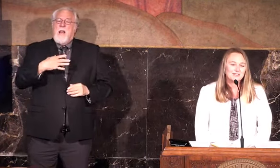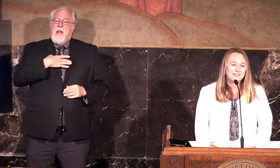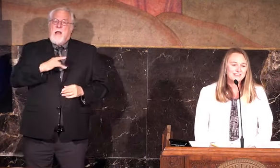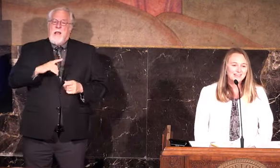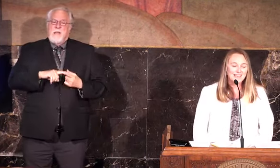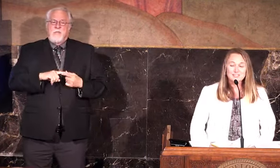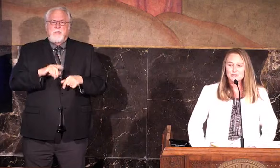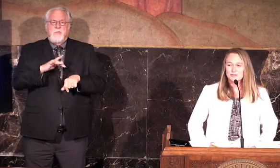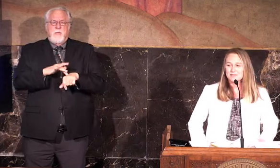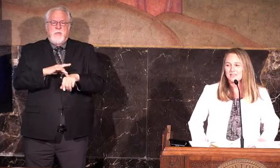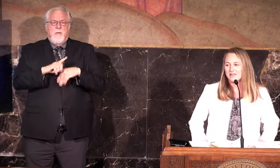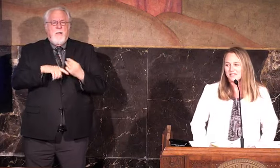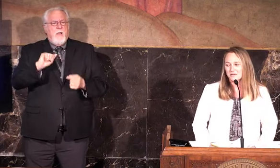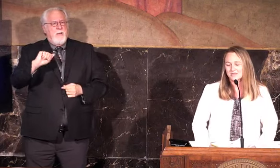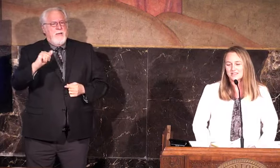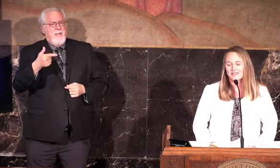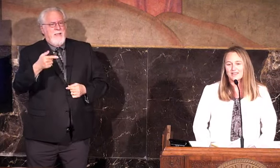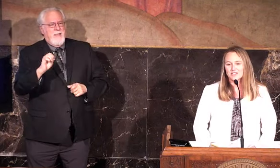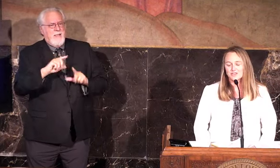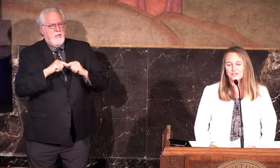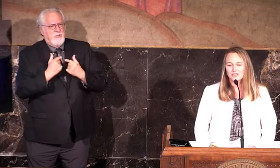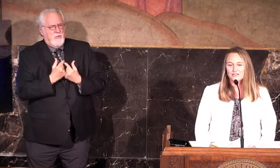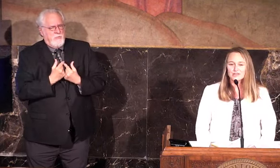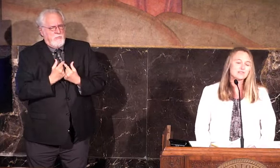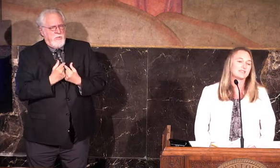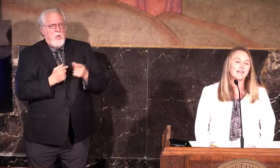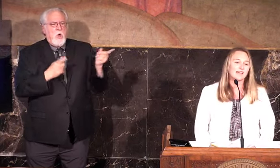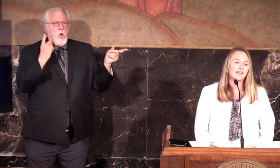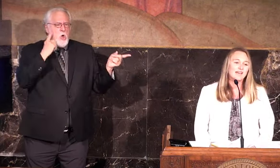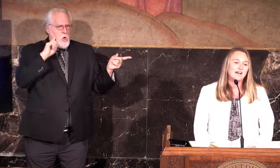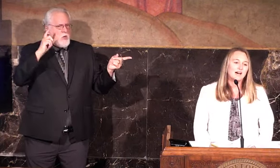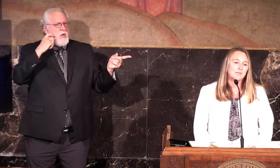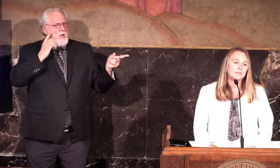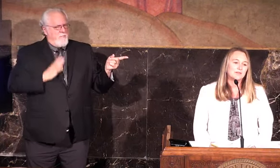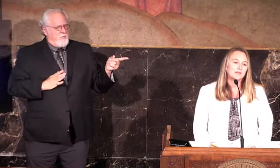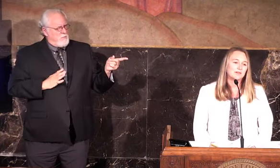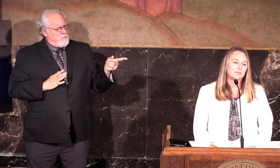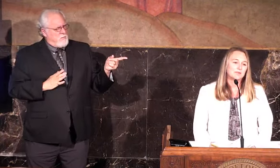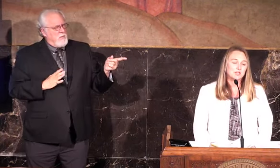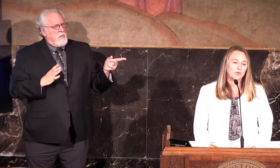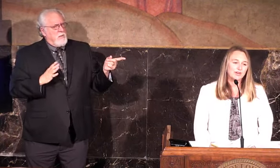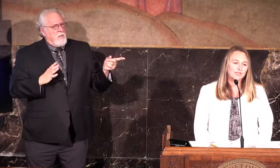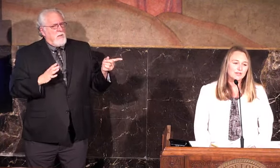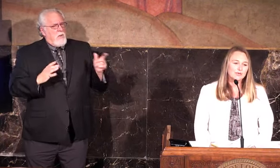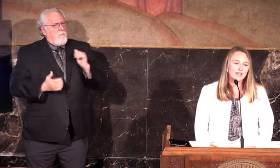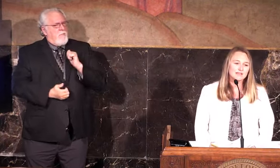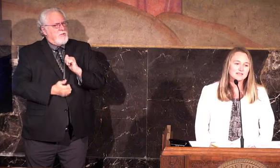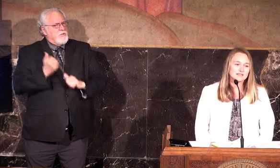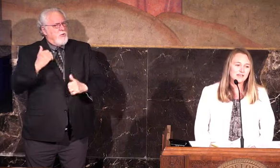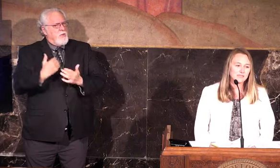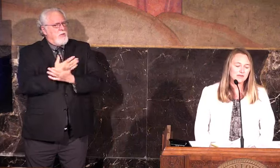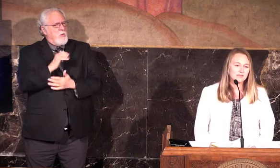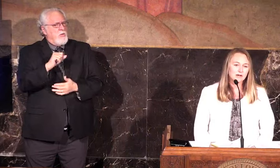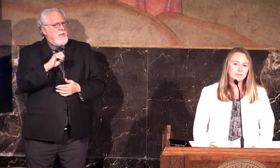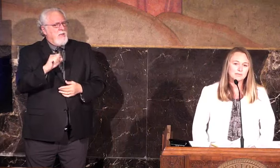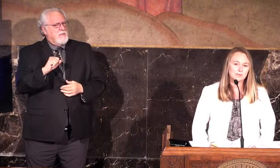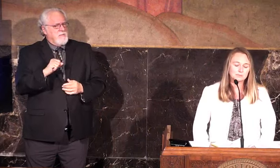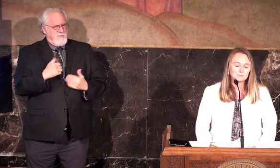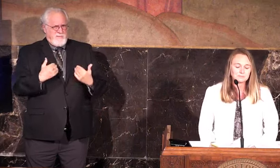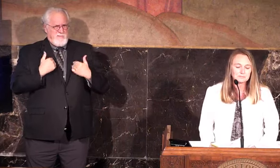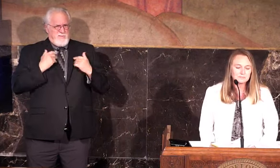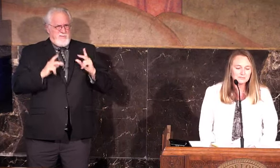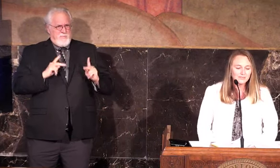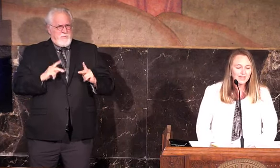touch on the age groups that we're seeing. As you heard the governor say, the majority of the new cases have been young